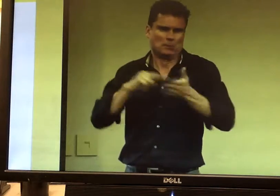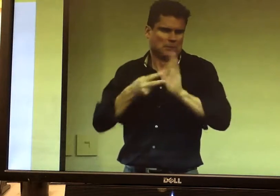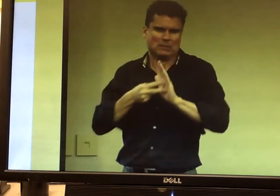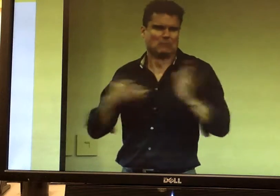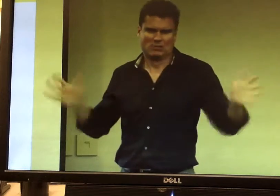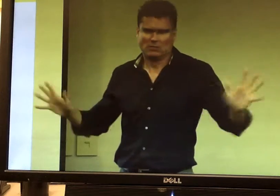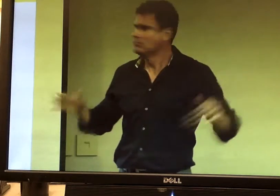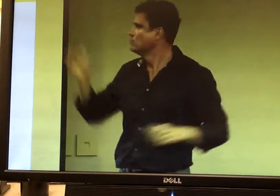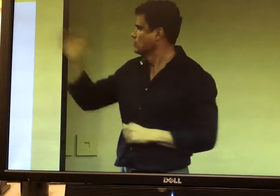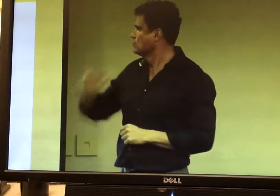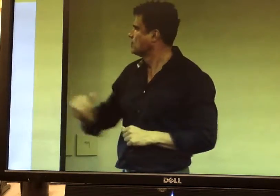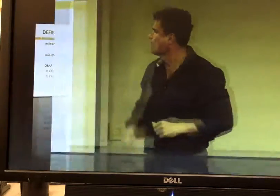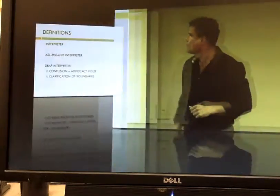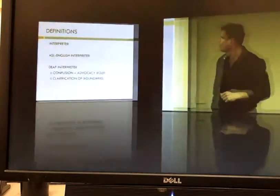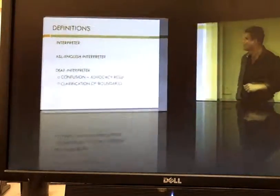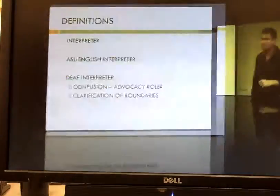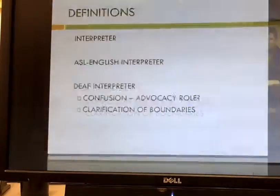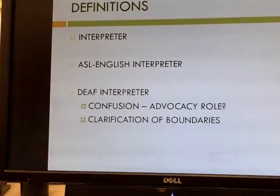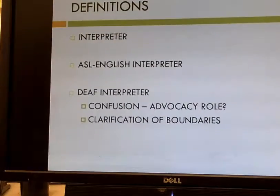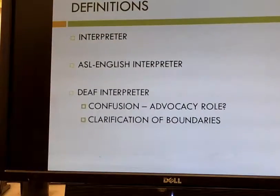HVO is pretty much just gesturing.